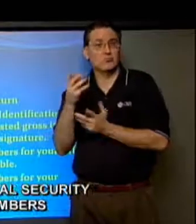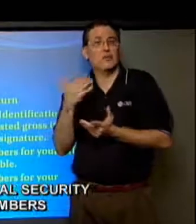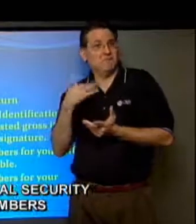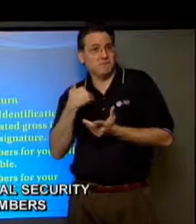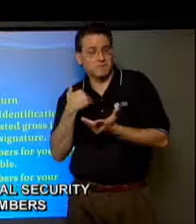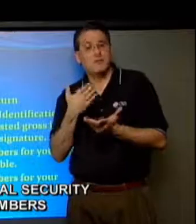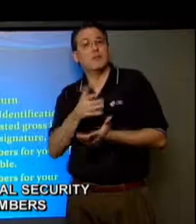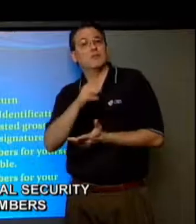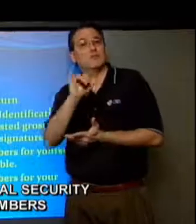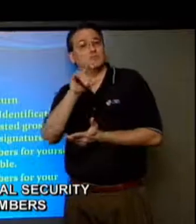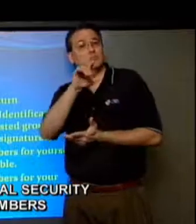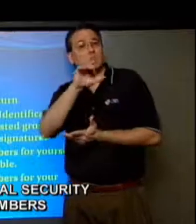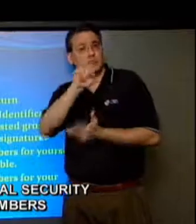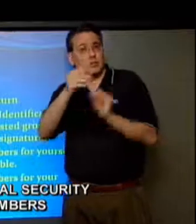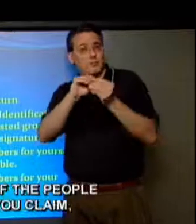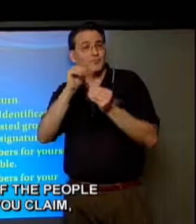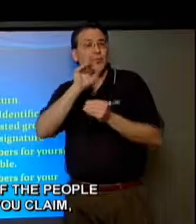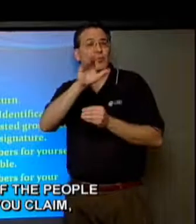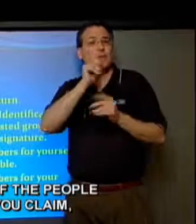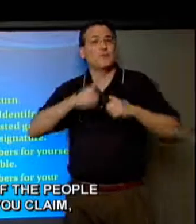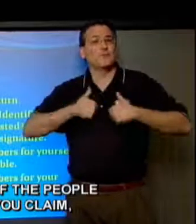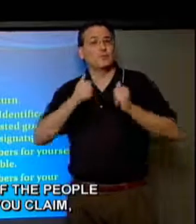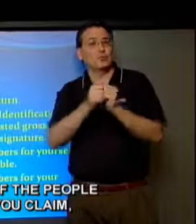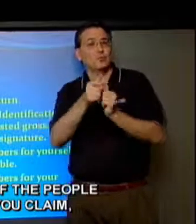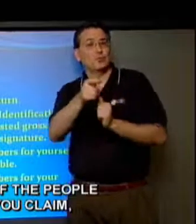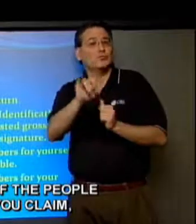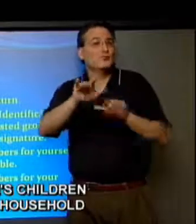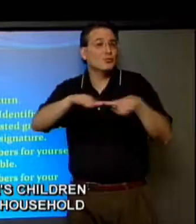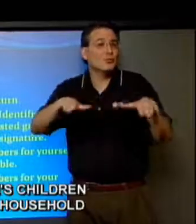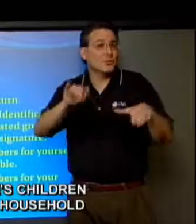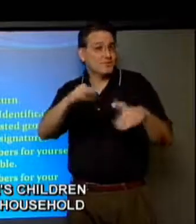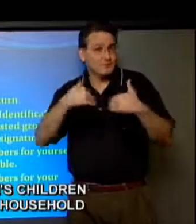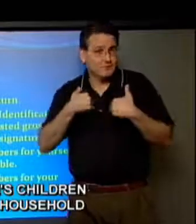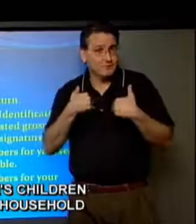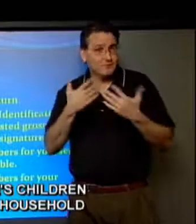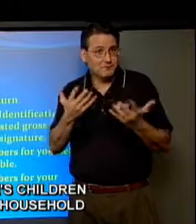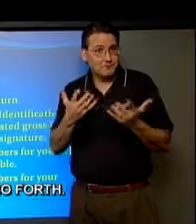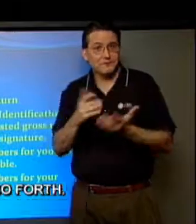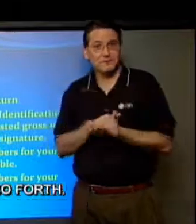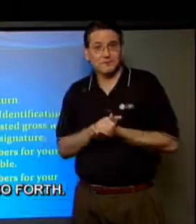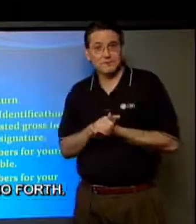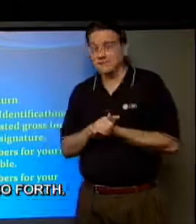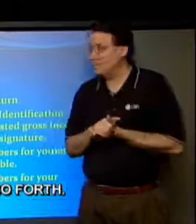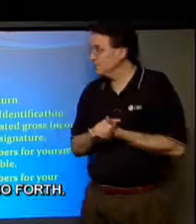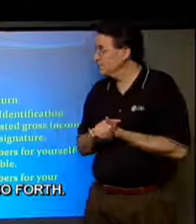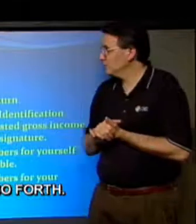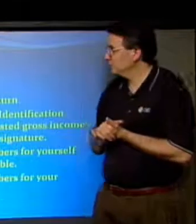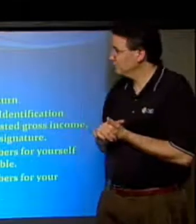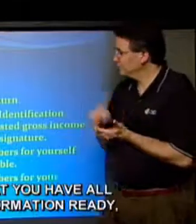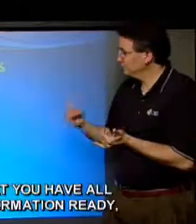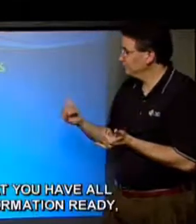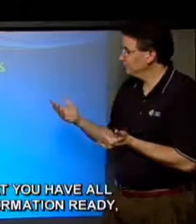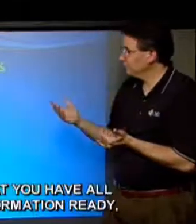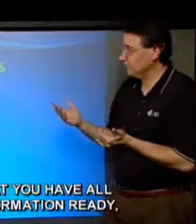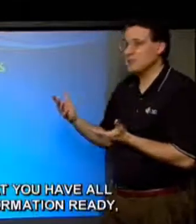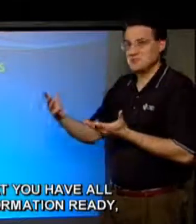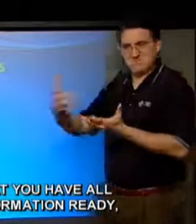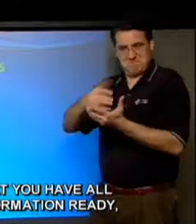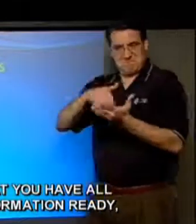the Social Security numbers for all the people that you claim, if there's children in your household, and so forth. So now that you have all that